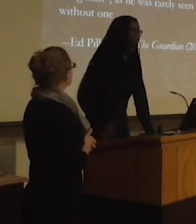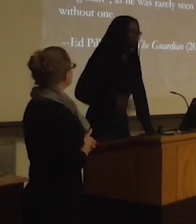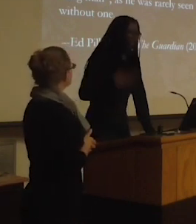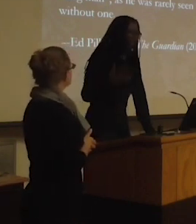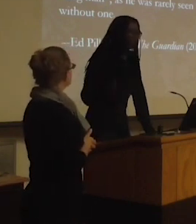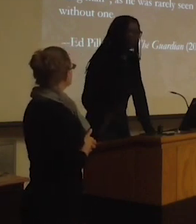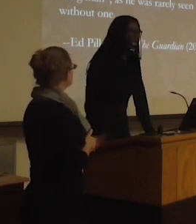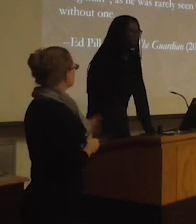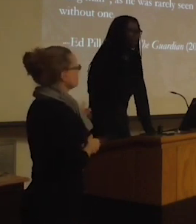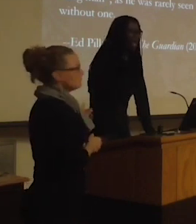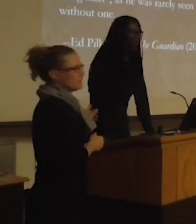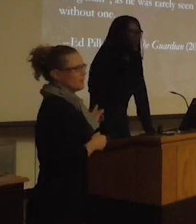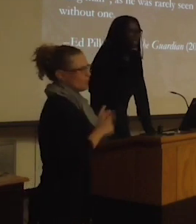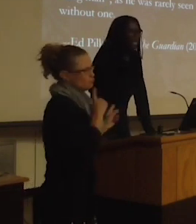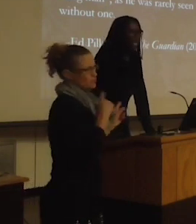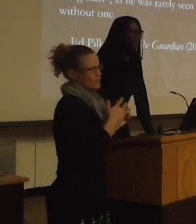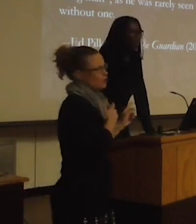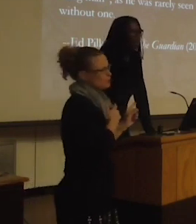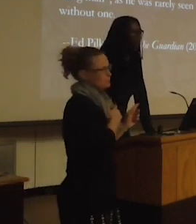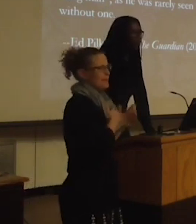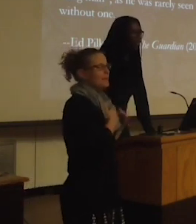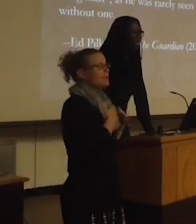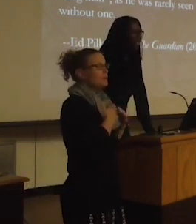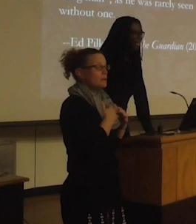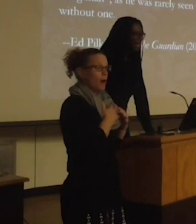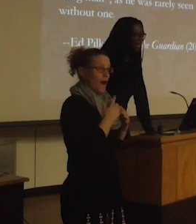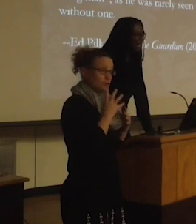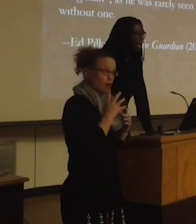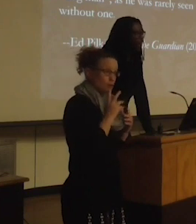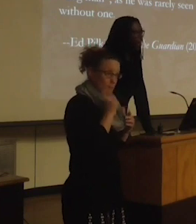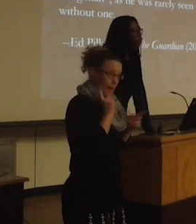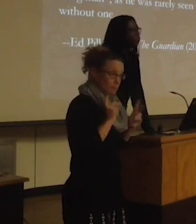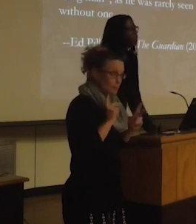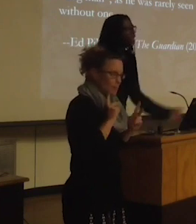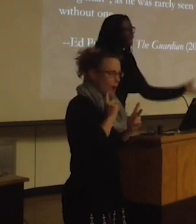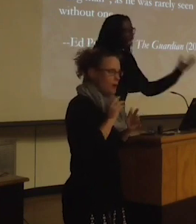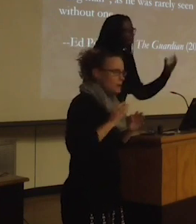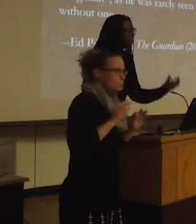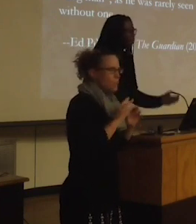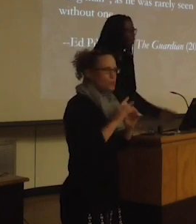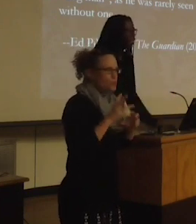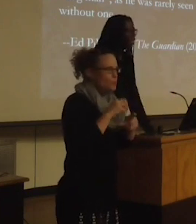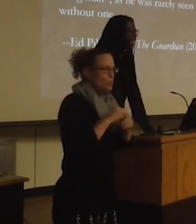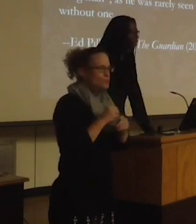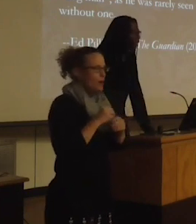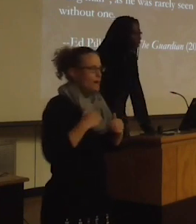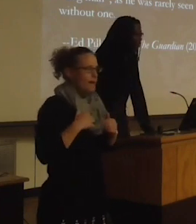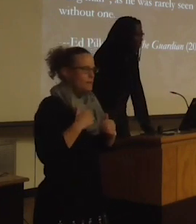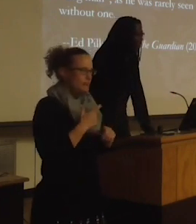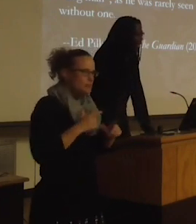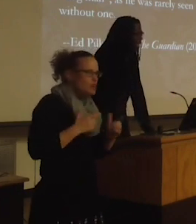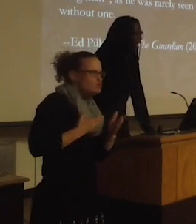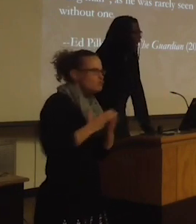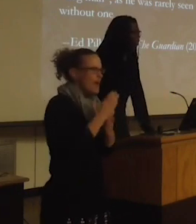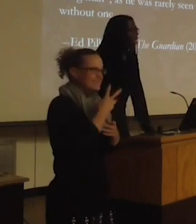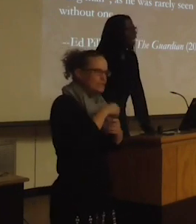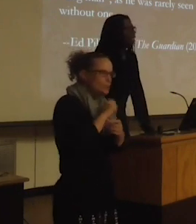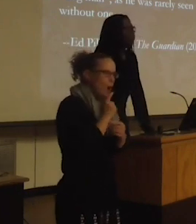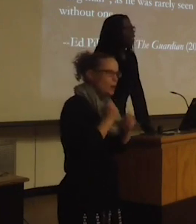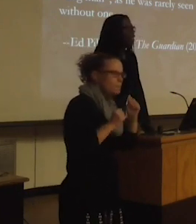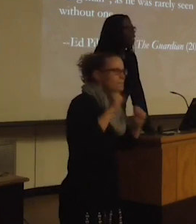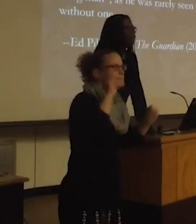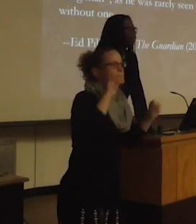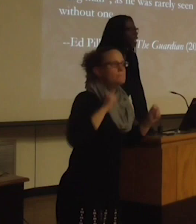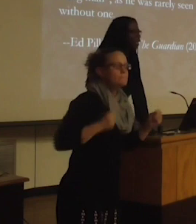soul that whenever I talk to a lot of black people today about the importance and necessity of incorporating animal liberation into our work of